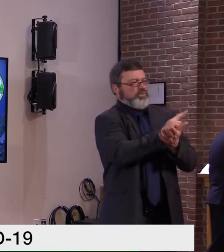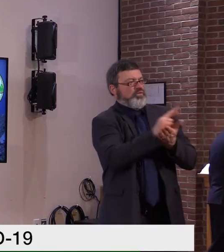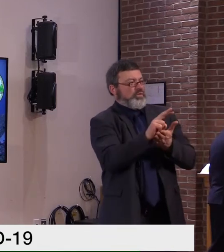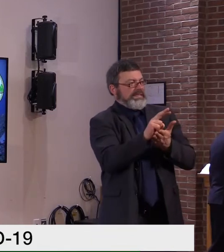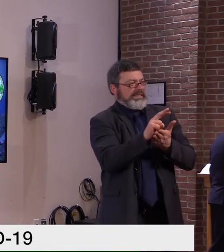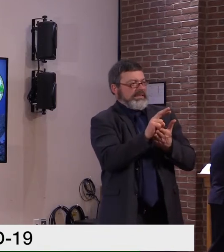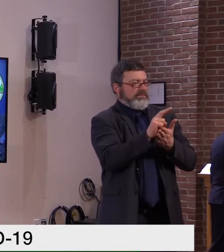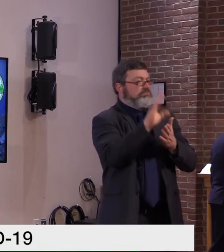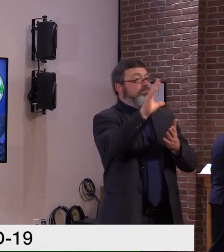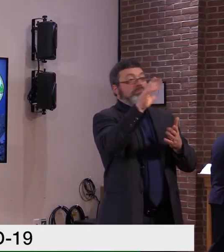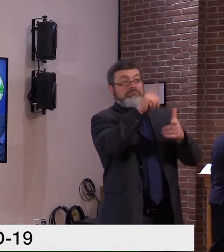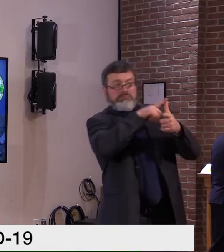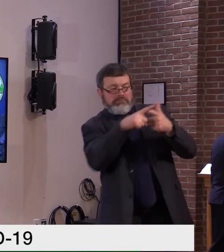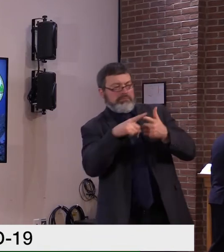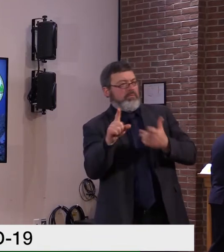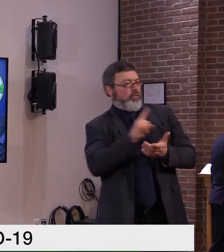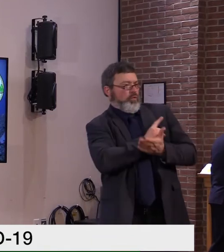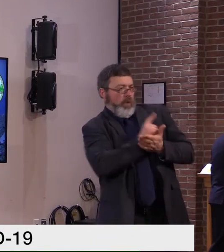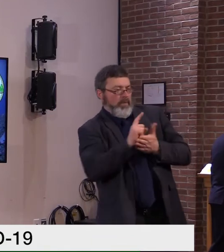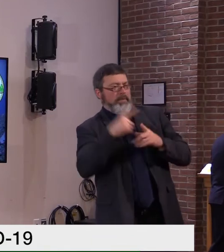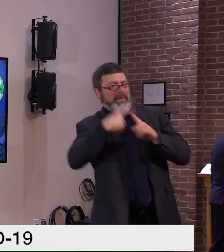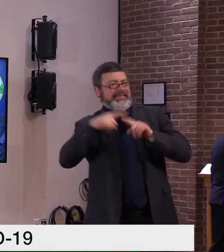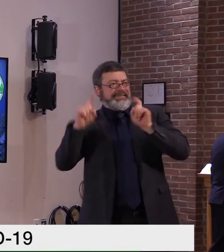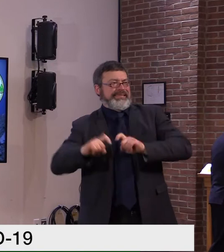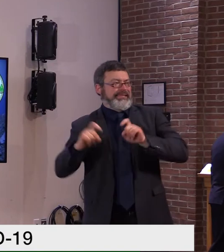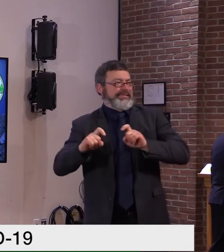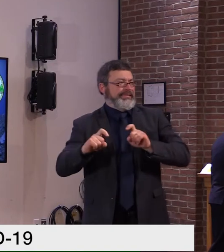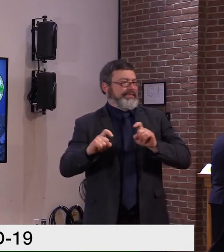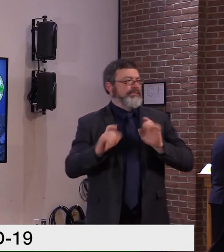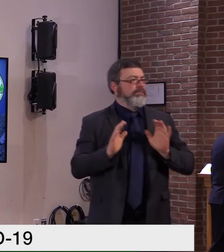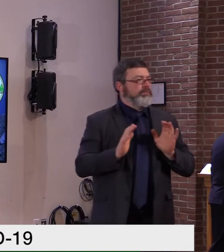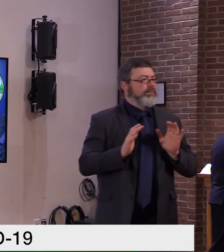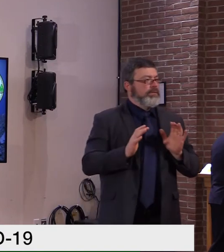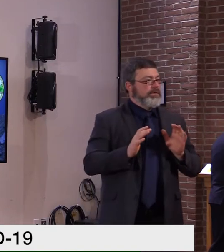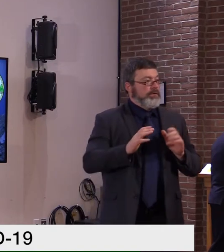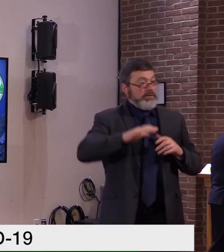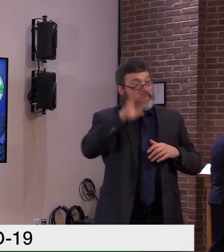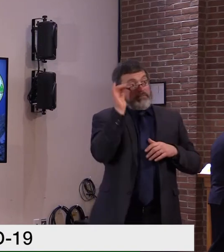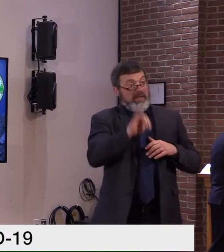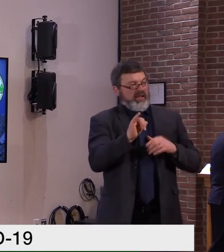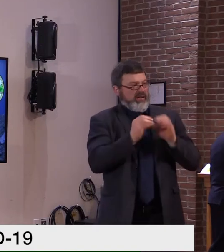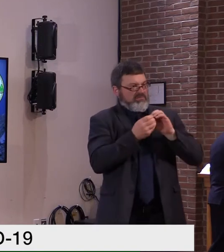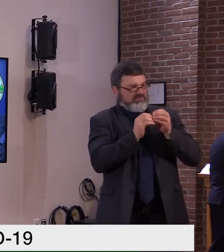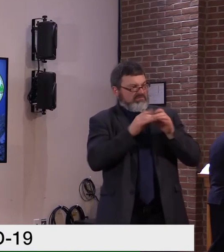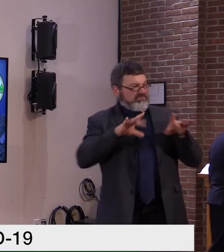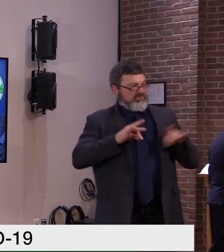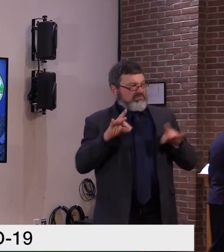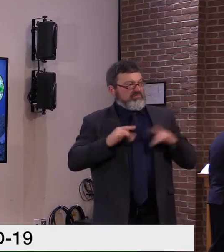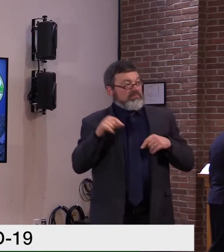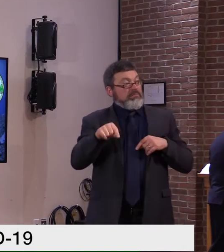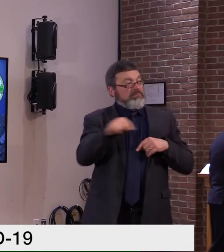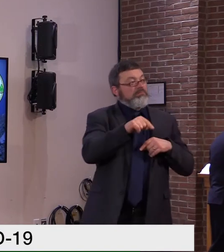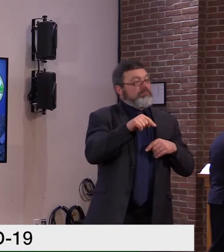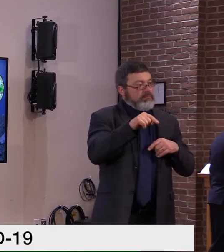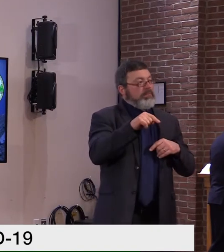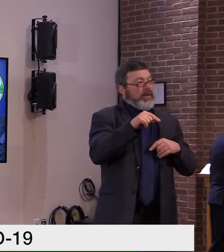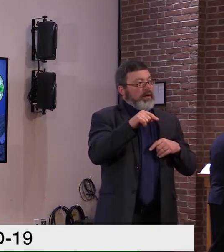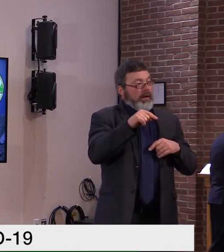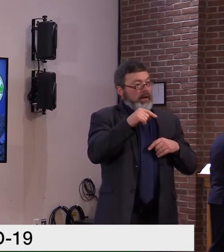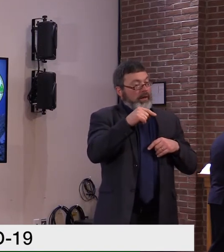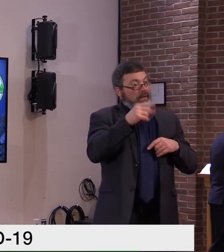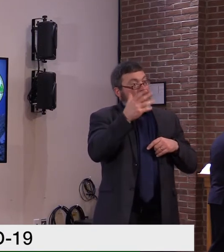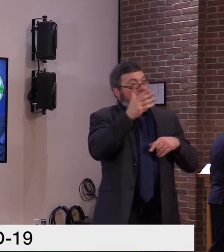As I've said here before, as cases increase, opportunities for transmission increase, sometimes causing situations